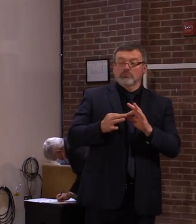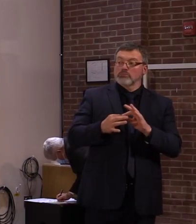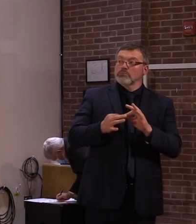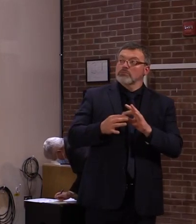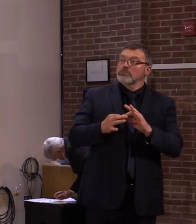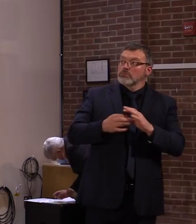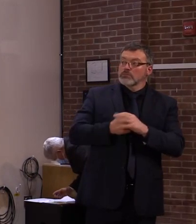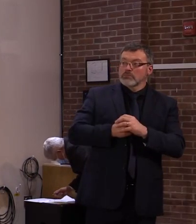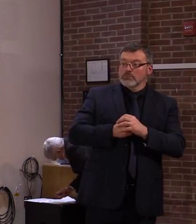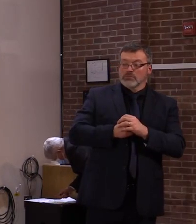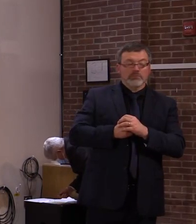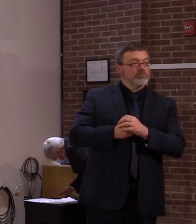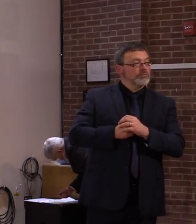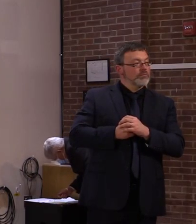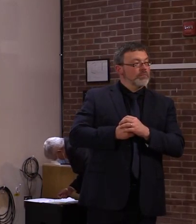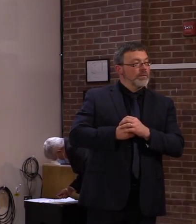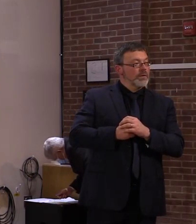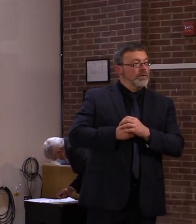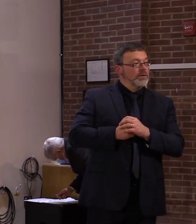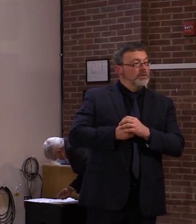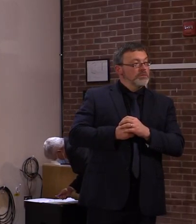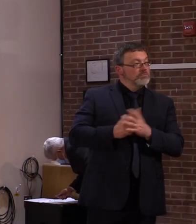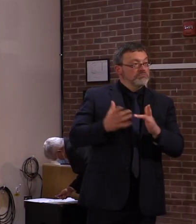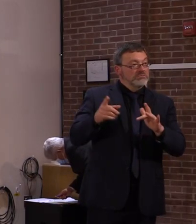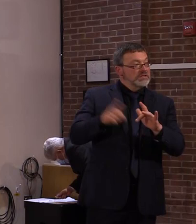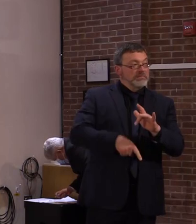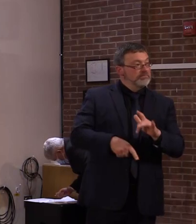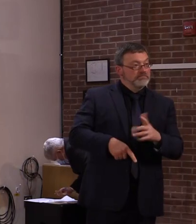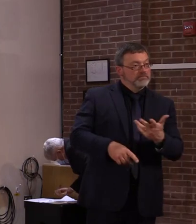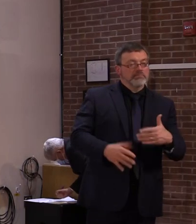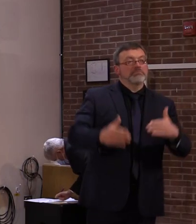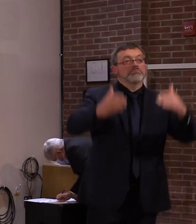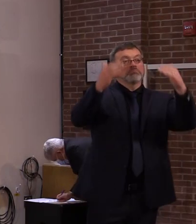Tim McQuiston, Vermont Business Magazine.